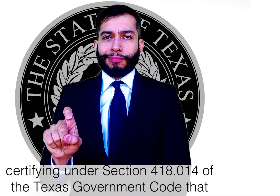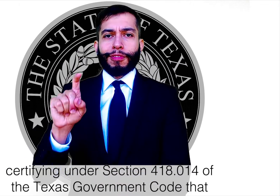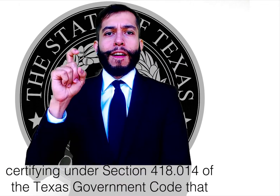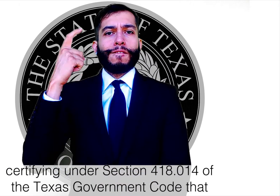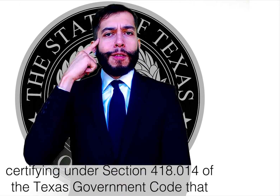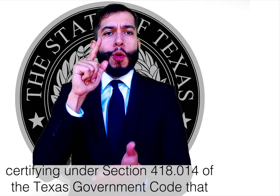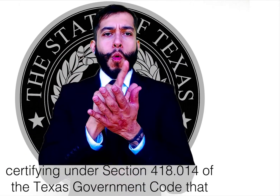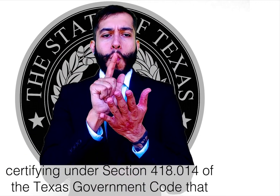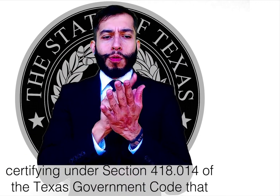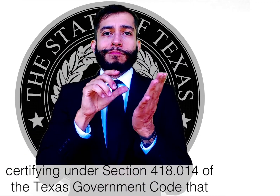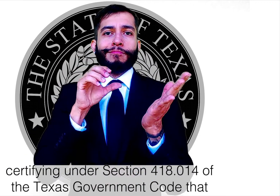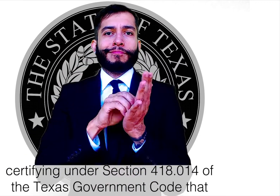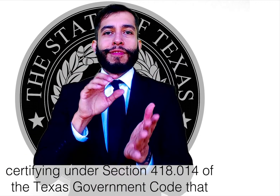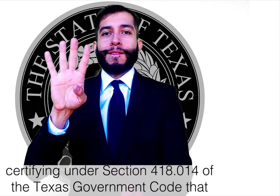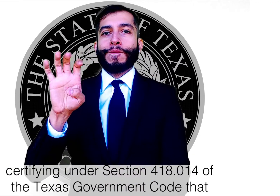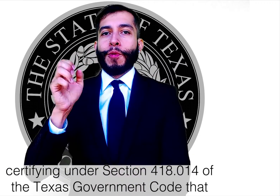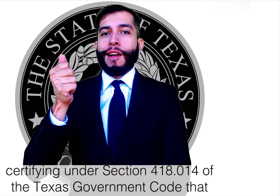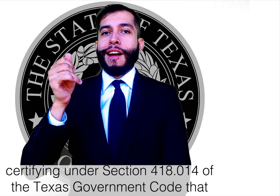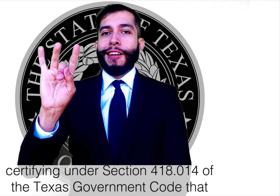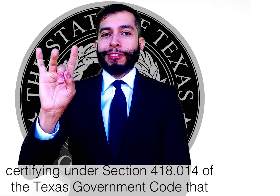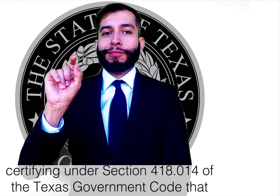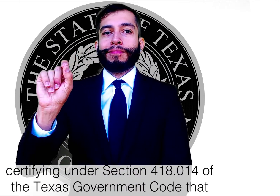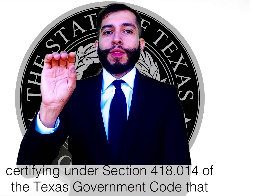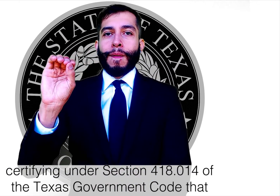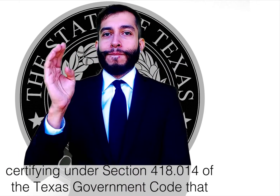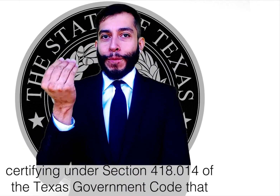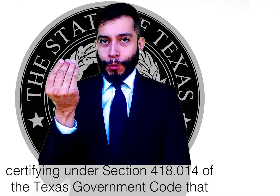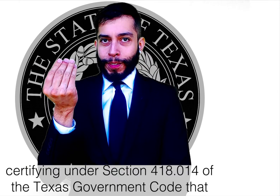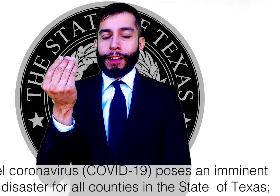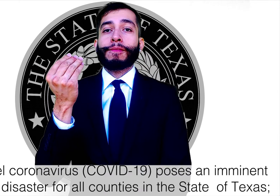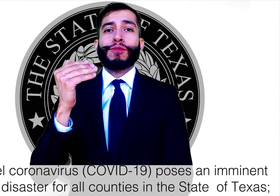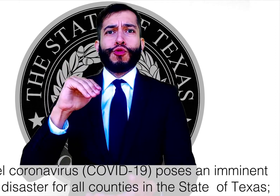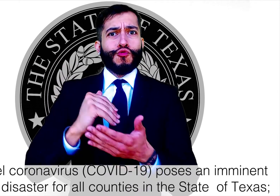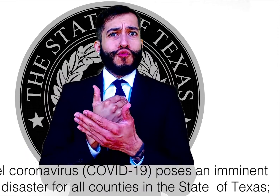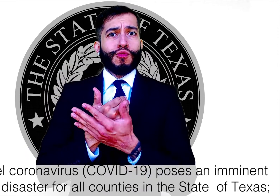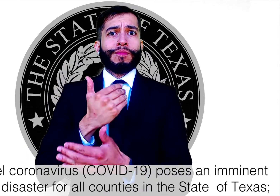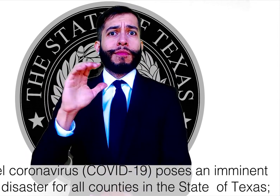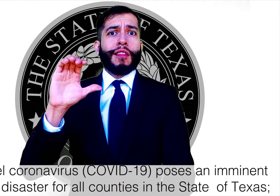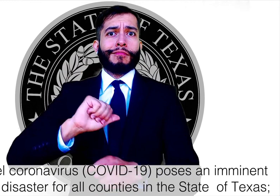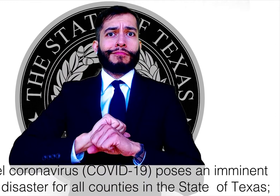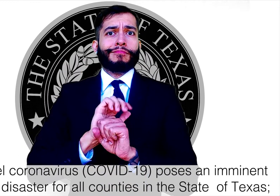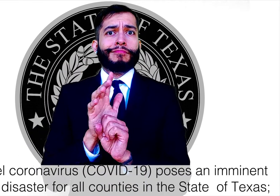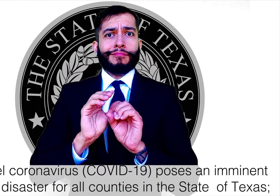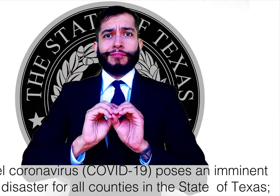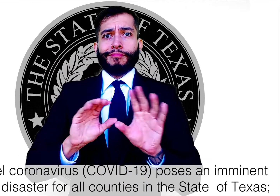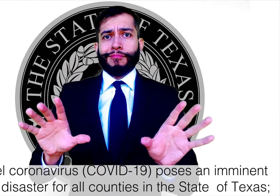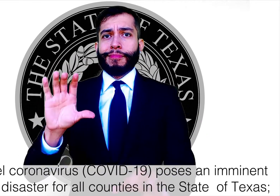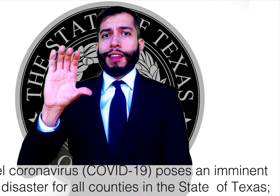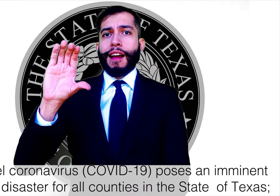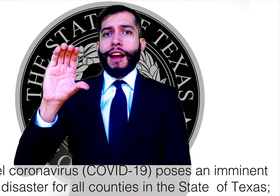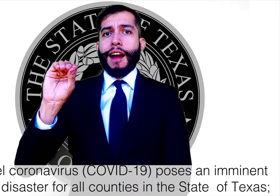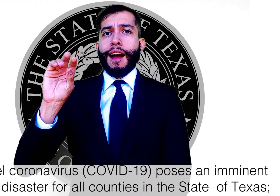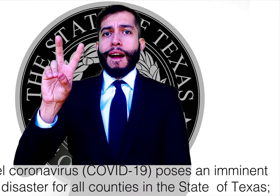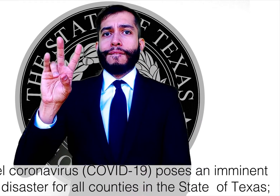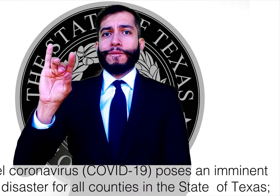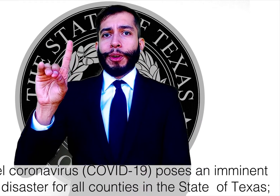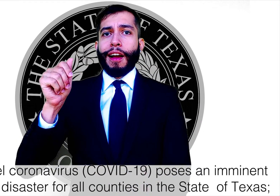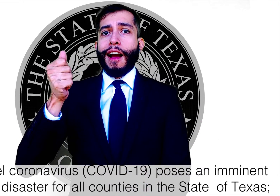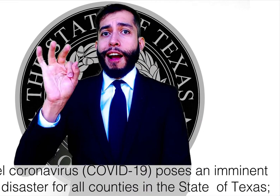418.014 of the Texas Government Code that the novel coronavirus, COVID-19, poses an imminent